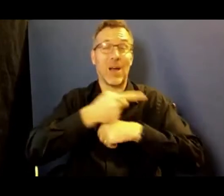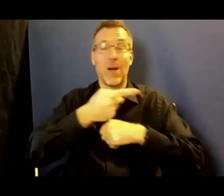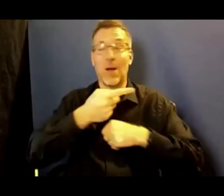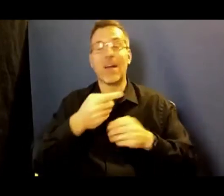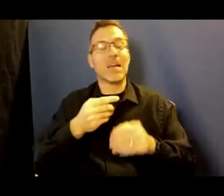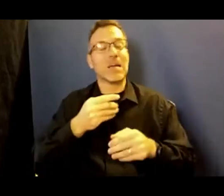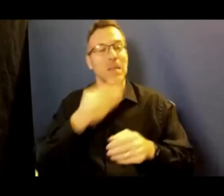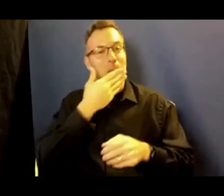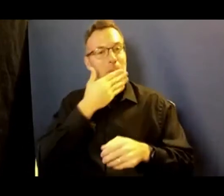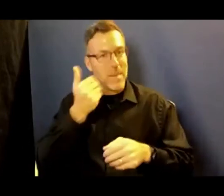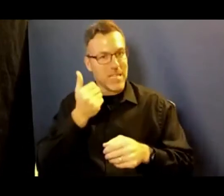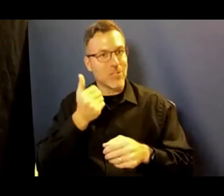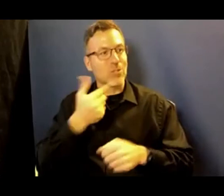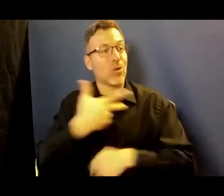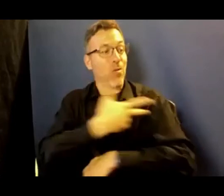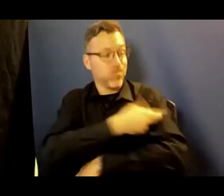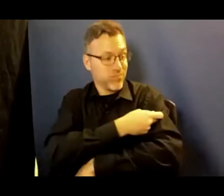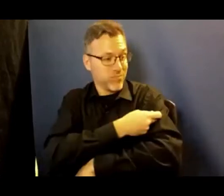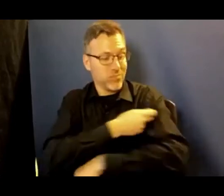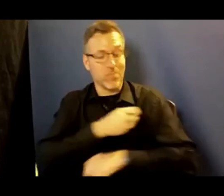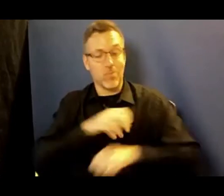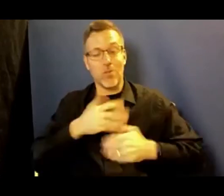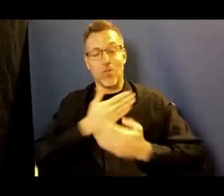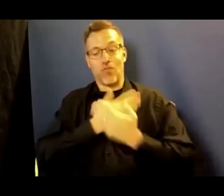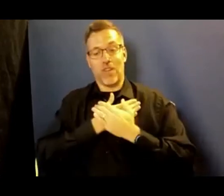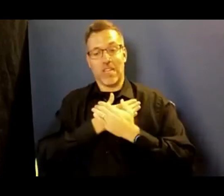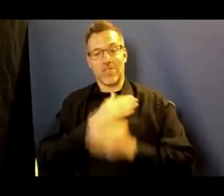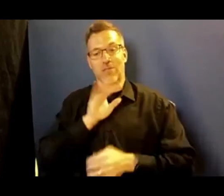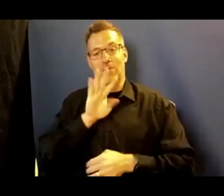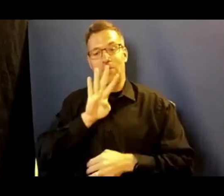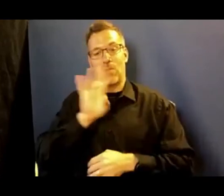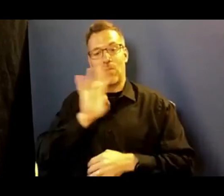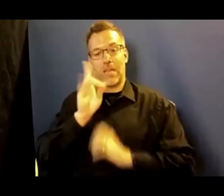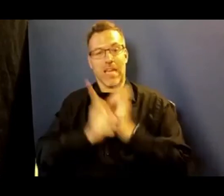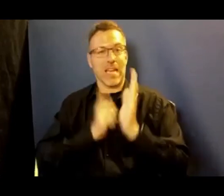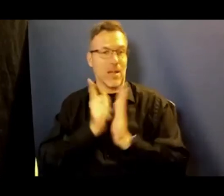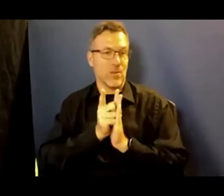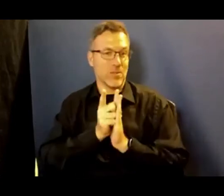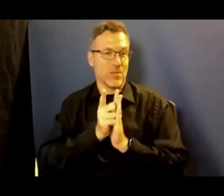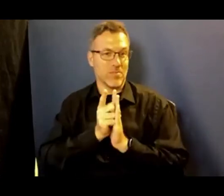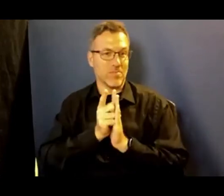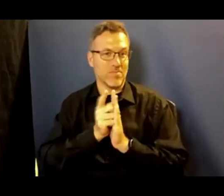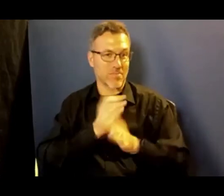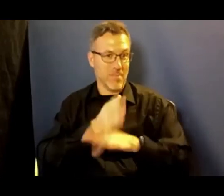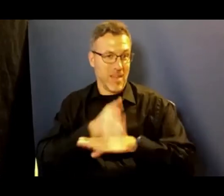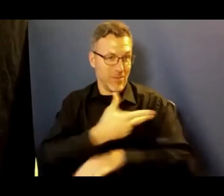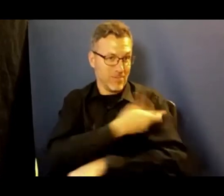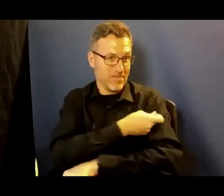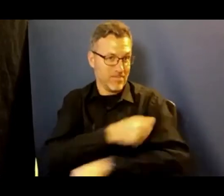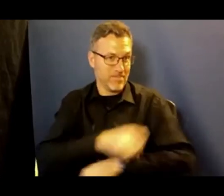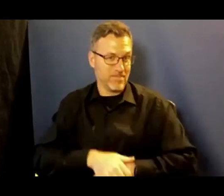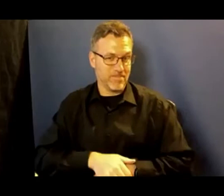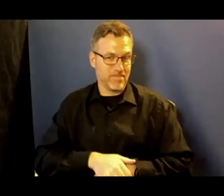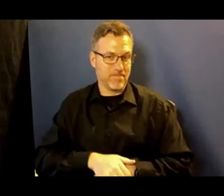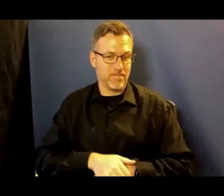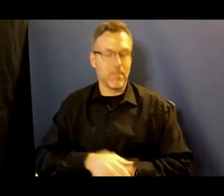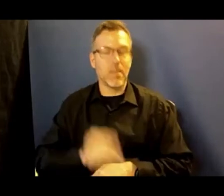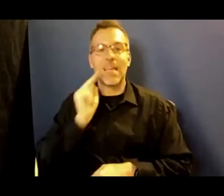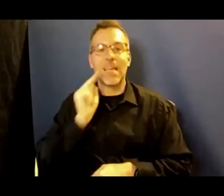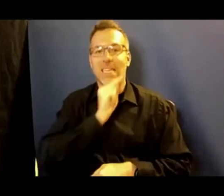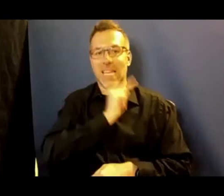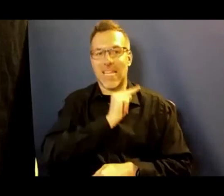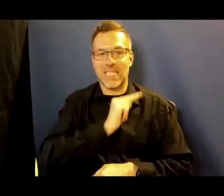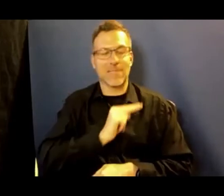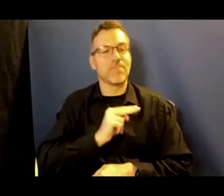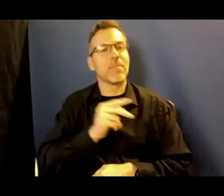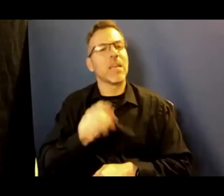hours to rest and recuperate if you need it after the shot. Okay, thank you. Another statement that has been